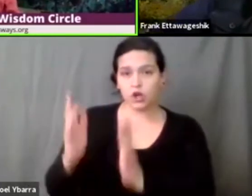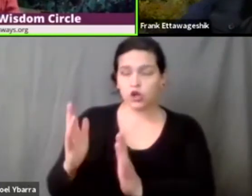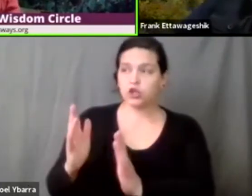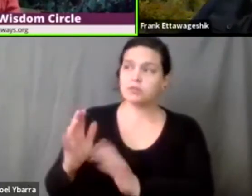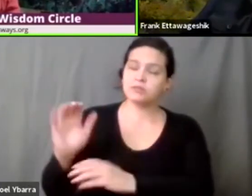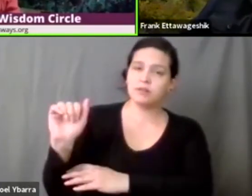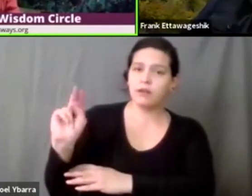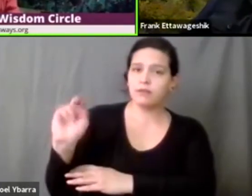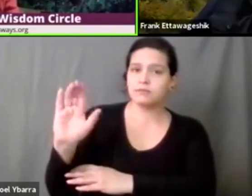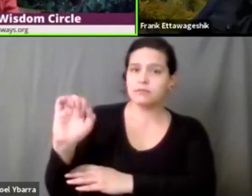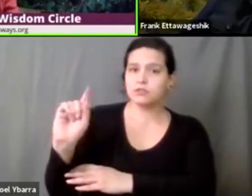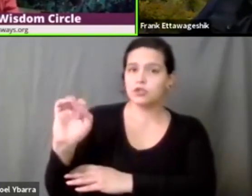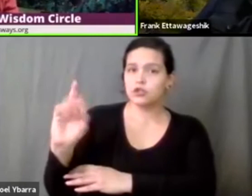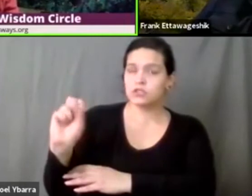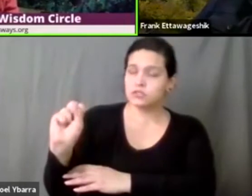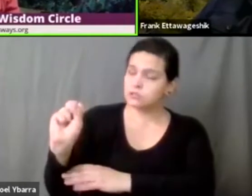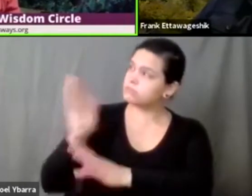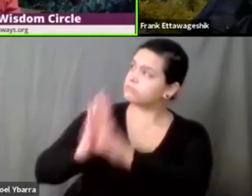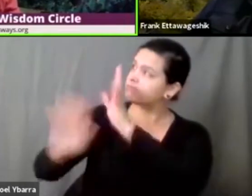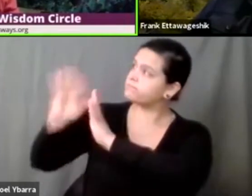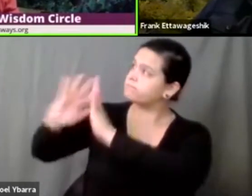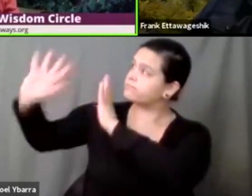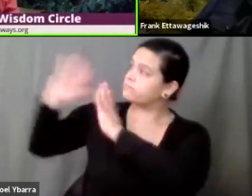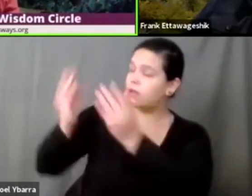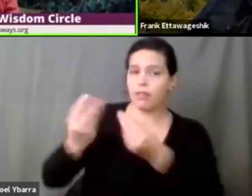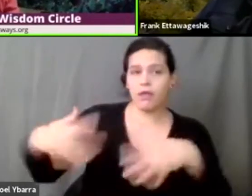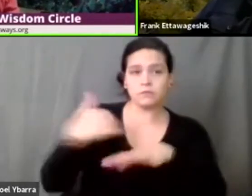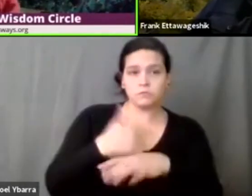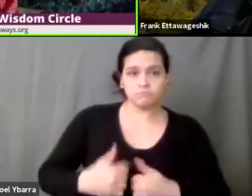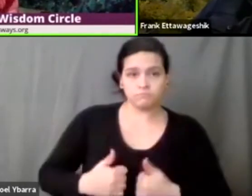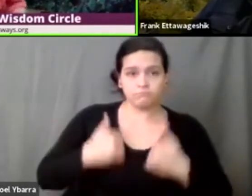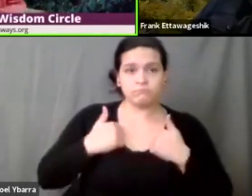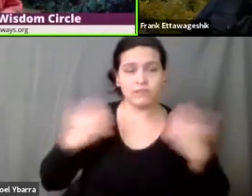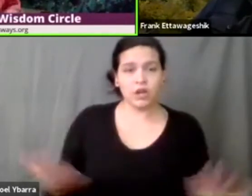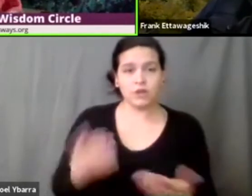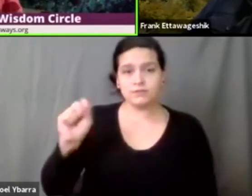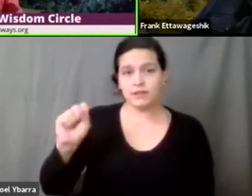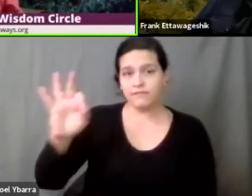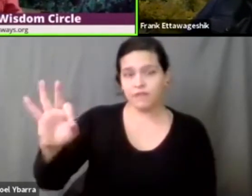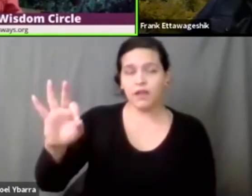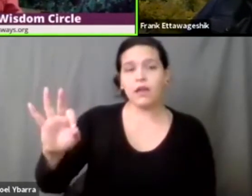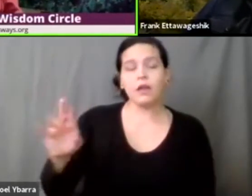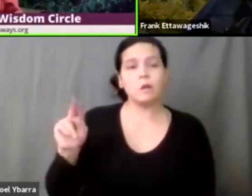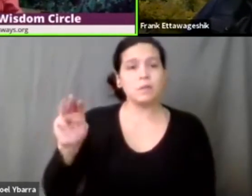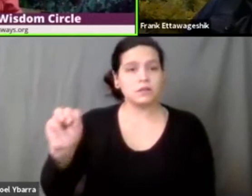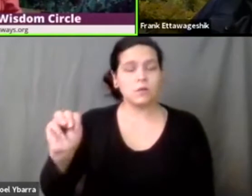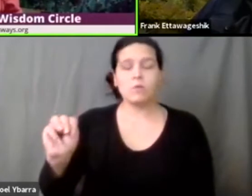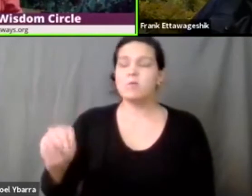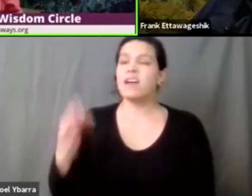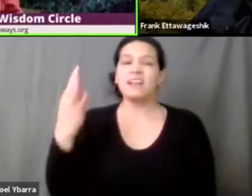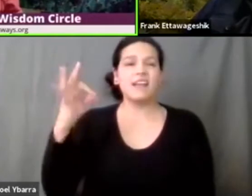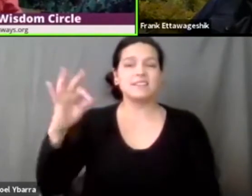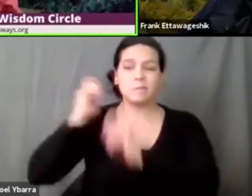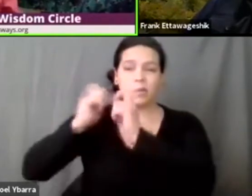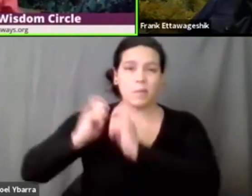ancestors for these lands we reside on in Santa Fe, New Mexico, the 19 Pueblos, and wherever you're beaming in